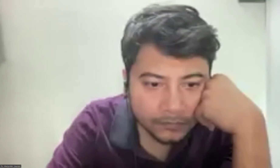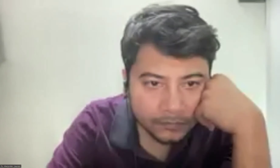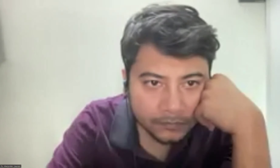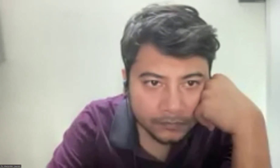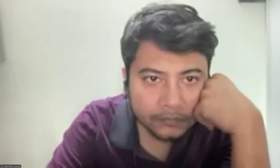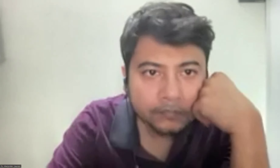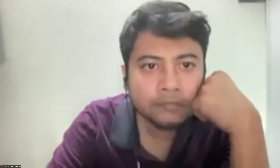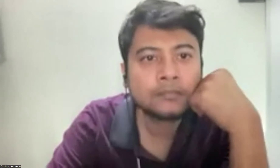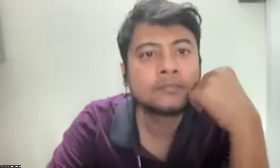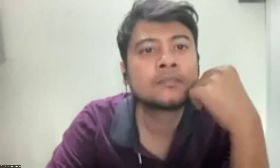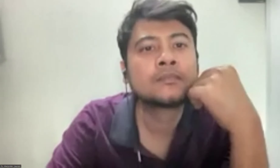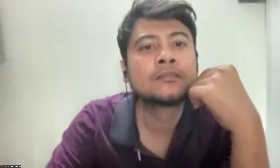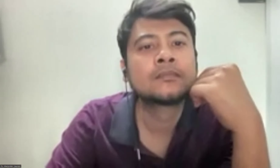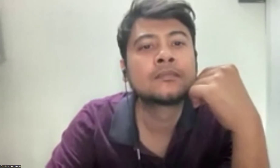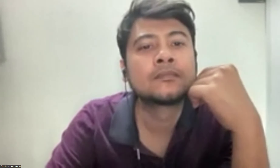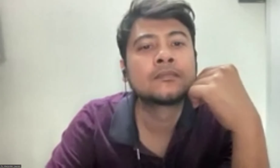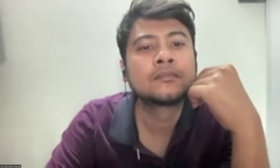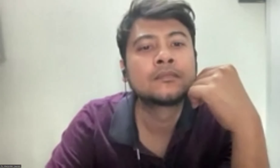Okay, everybody got it?